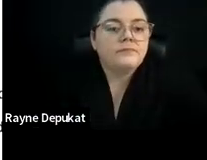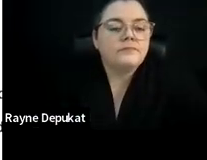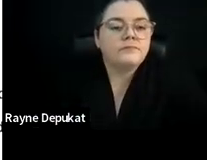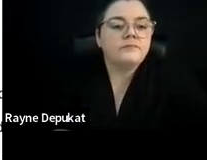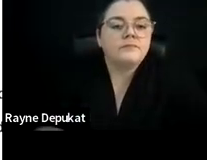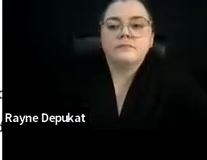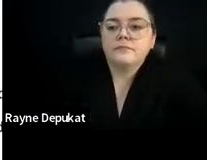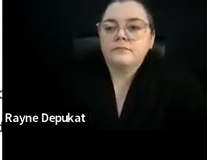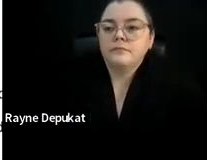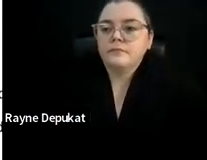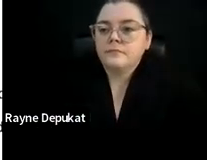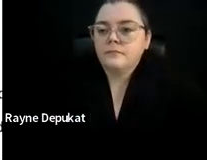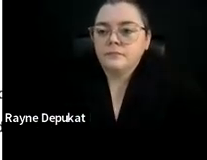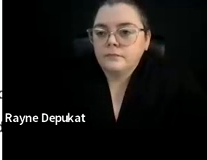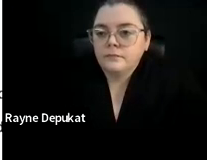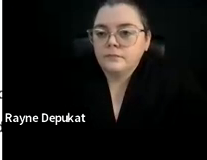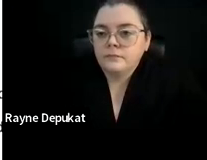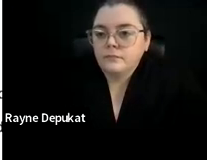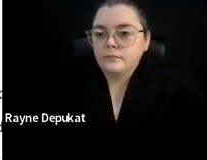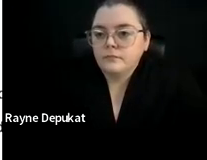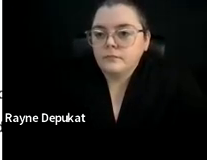go ahead and start reading, and when we need to scroll up, I'll let you know.